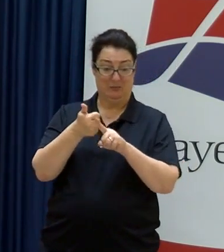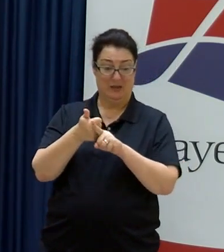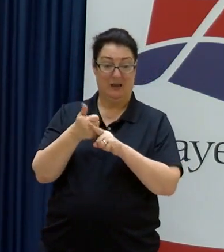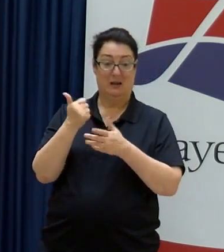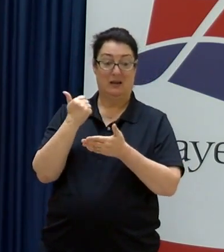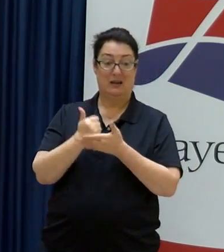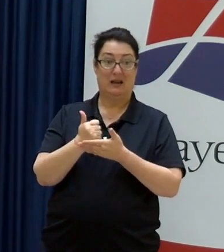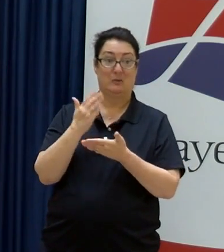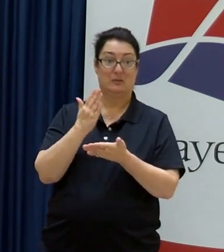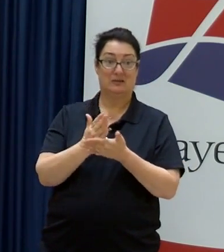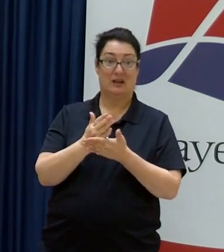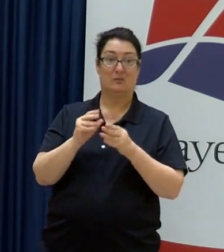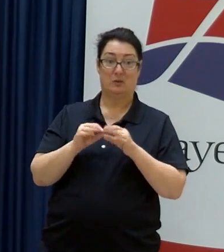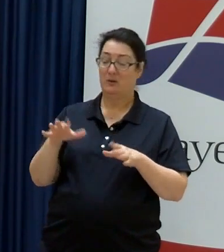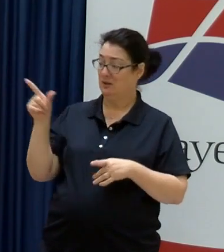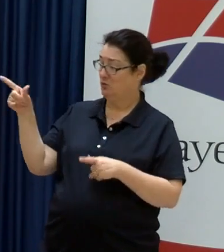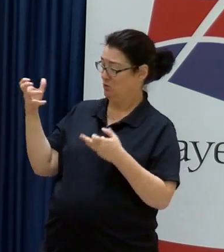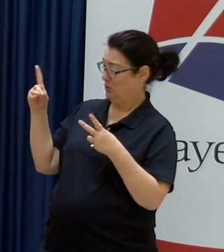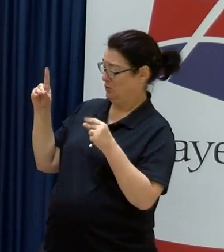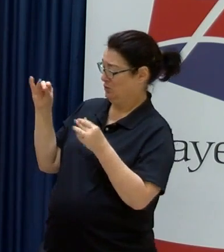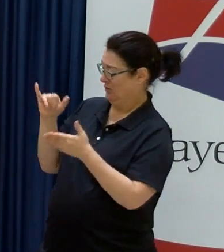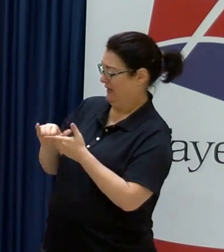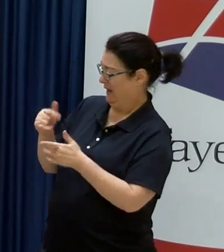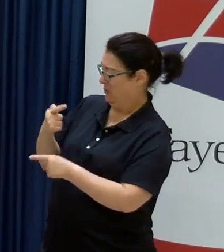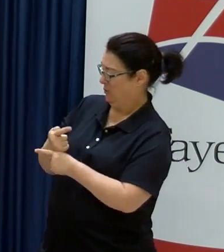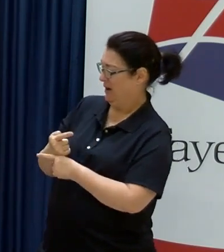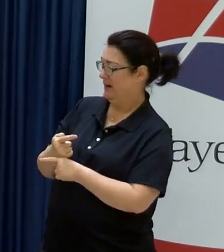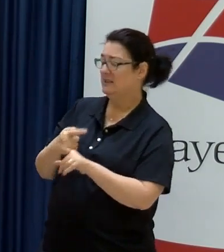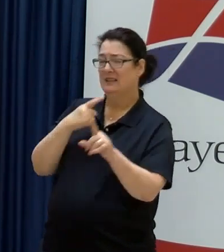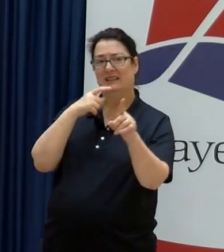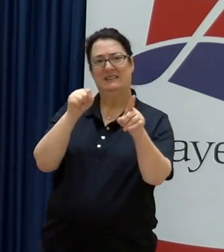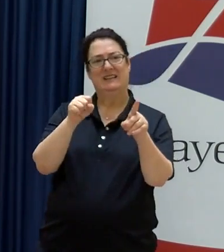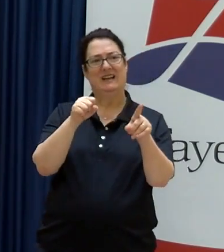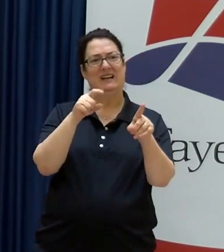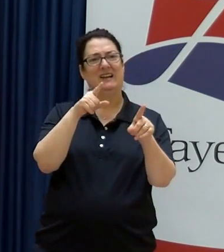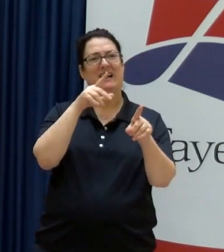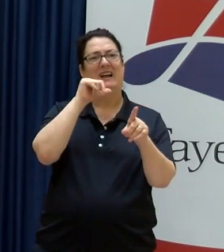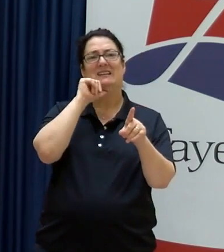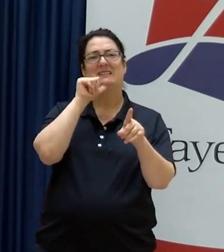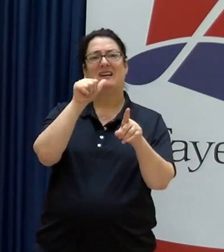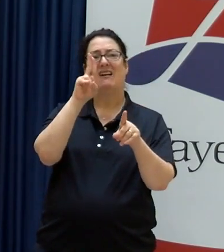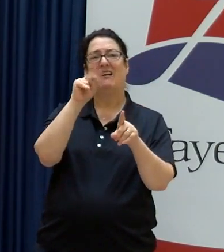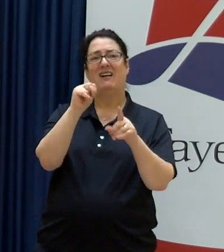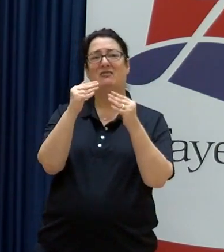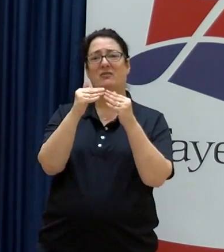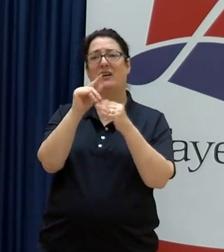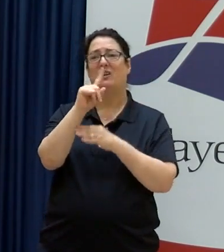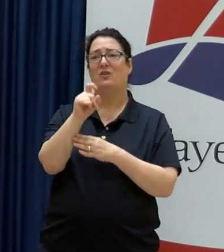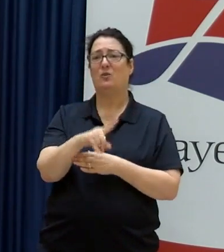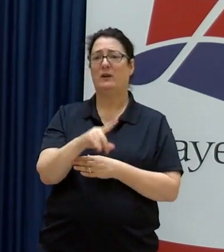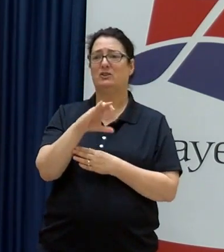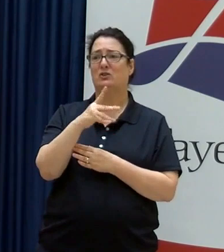stop the spread, which is what you want to do ultimately all along? Sure, and that's not an unfair question, Chris.